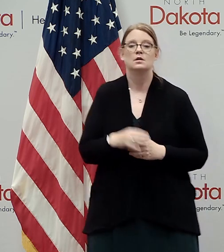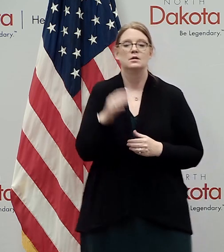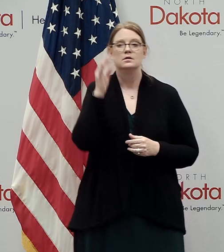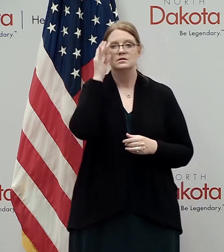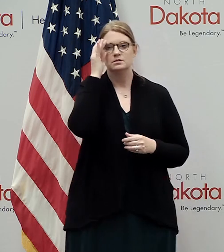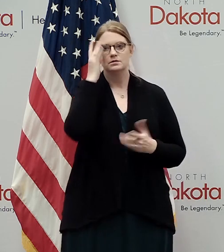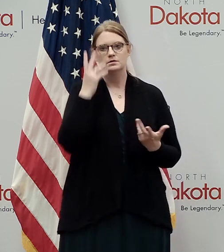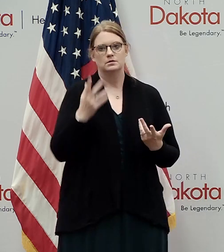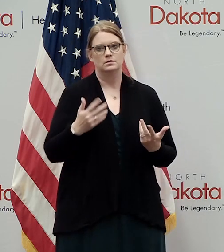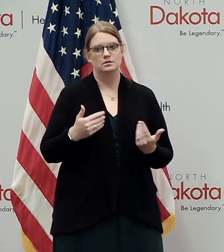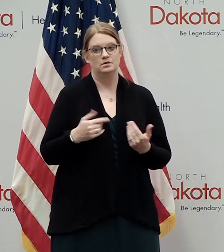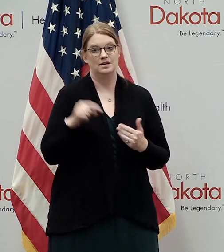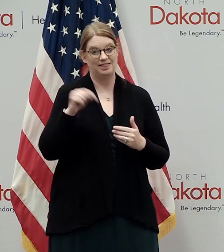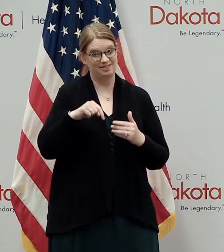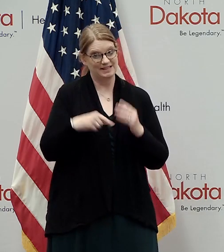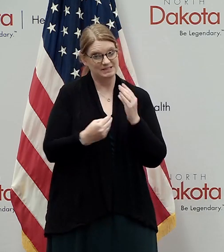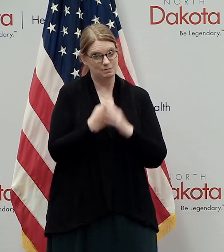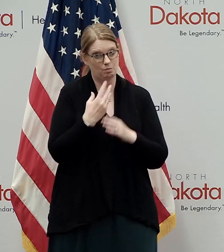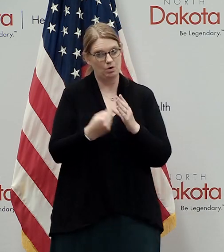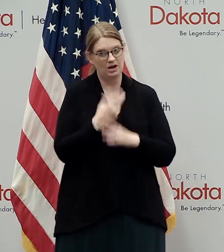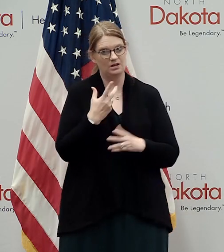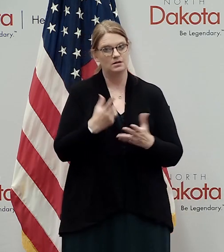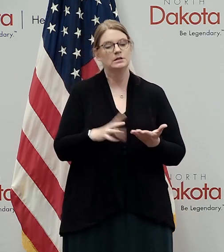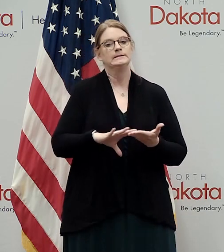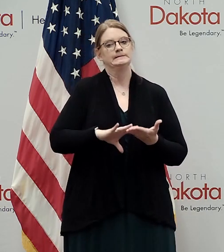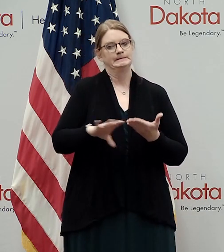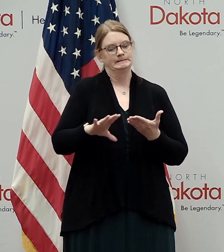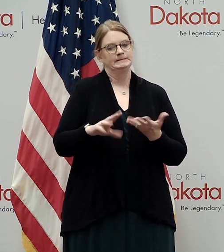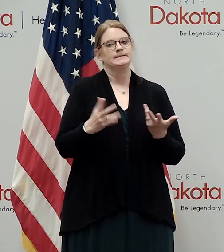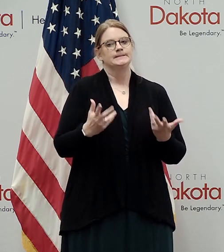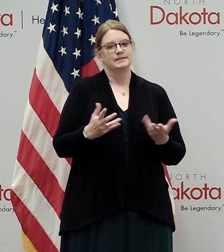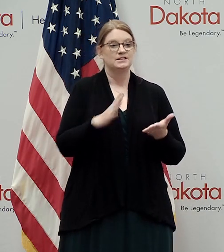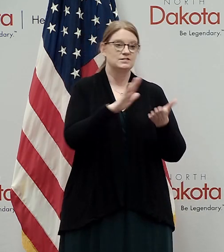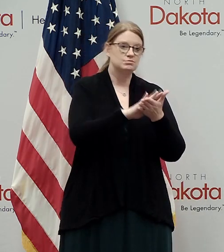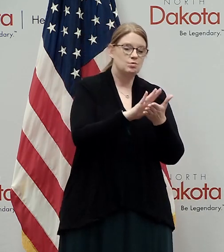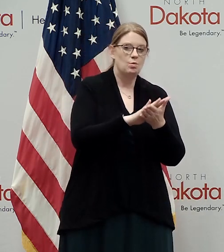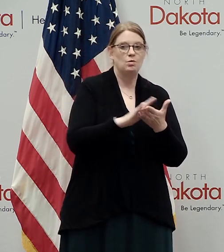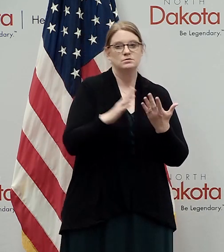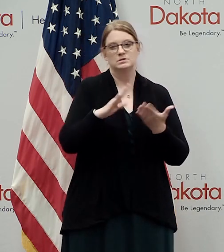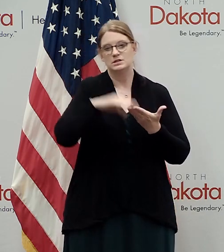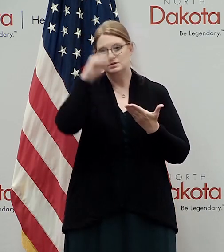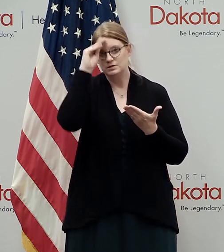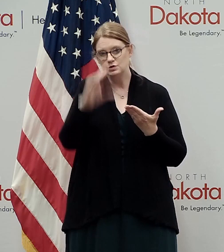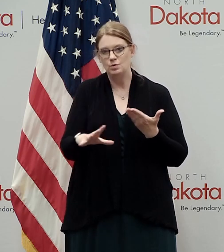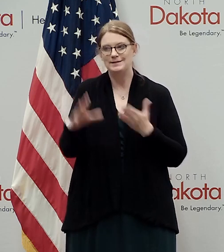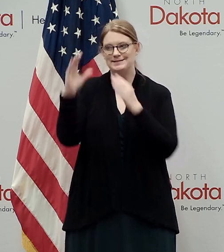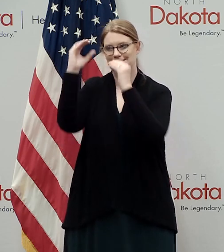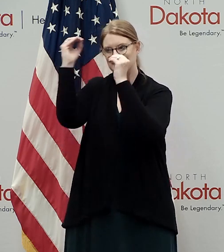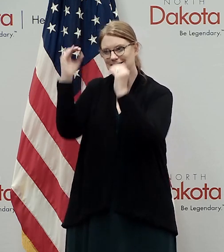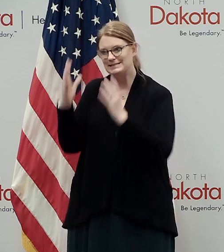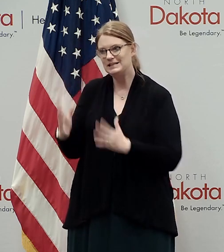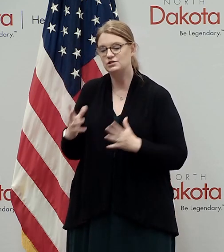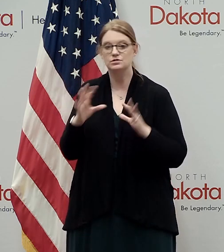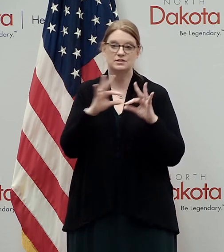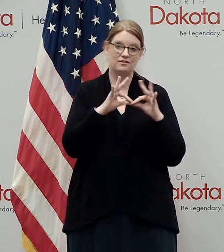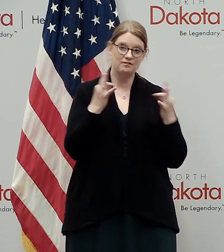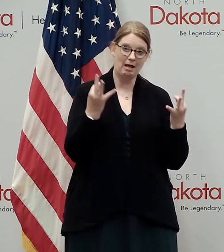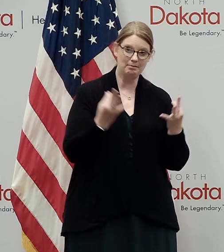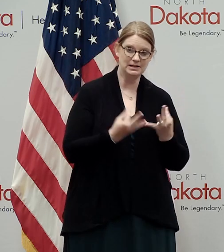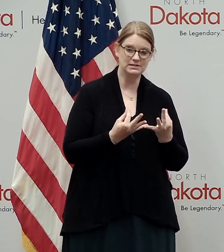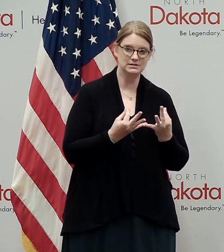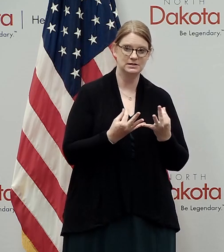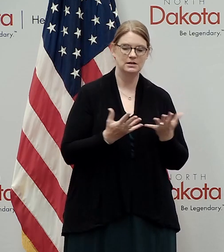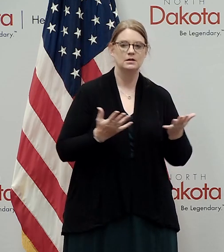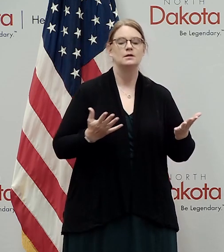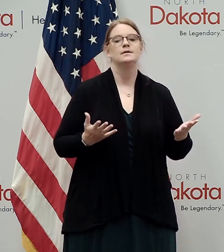Much grace was given this spring to all of us. Schools, students, teachers, families, but